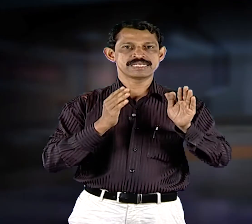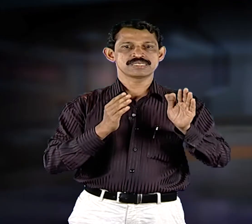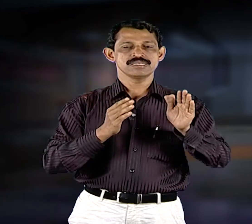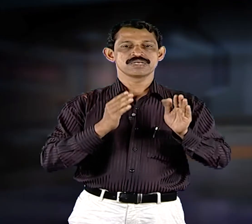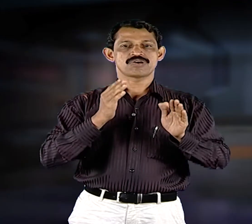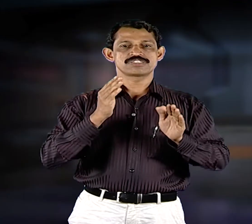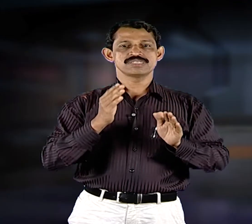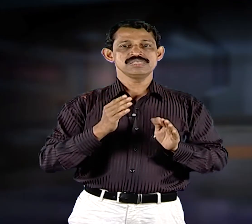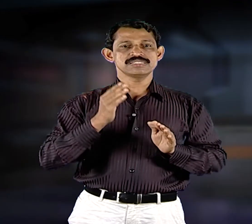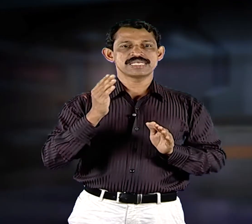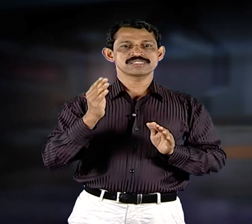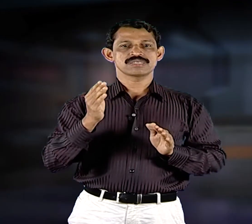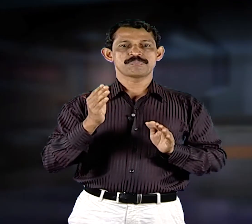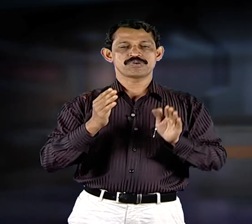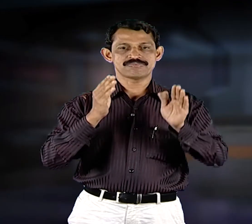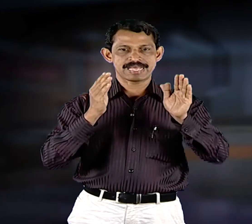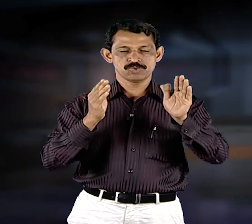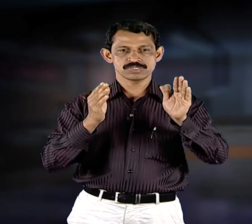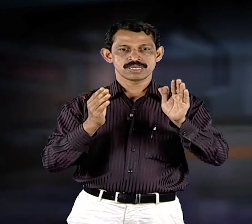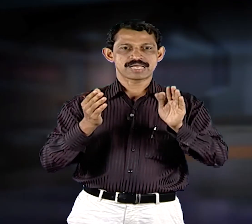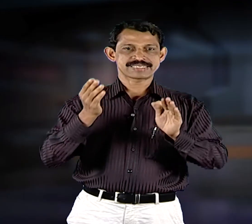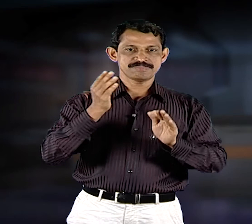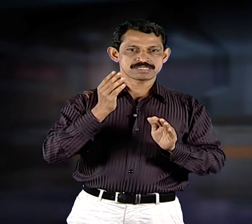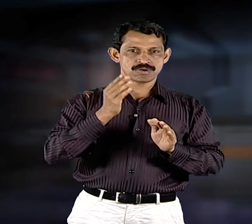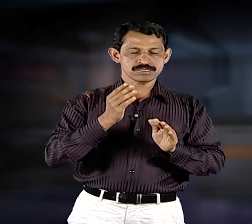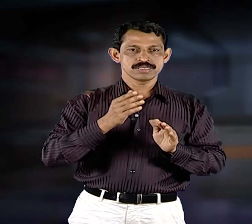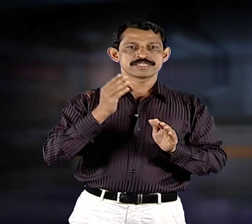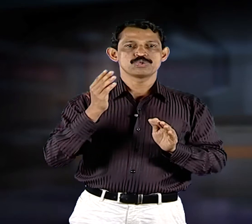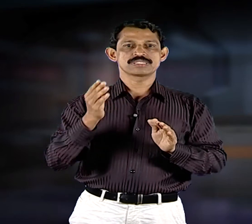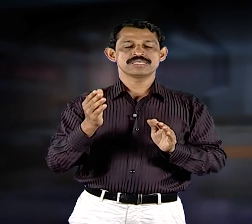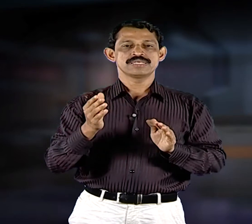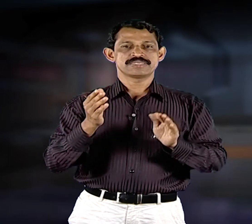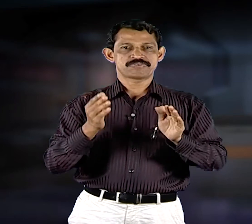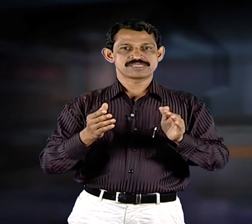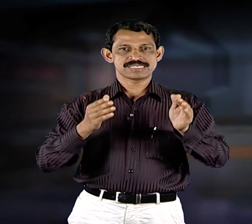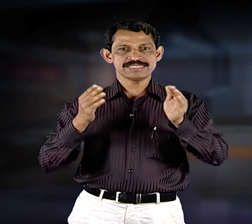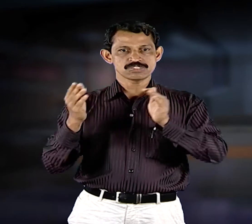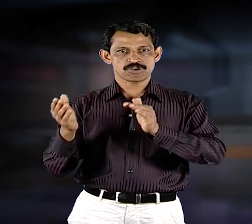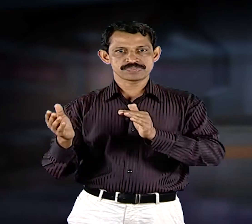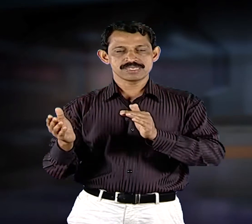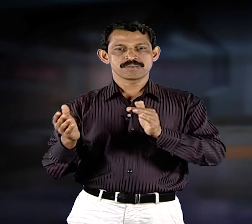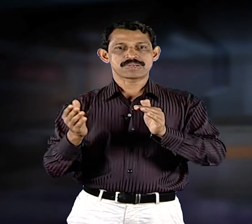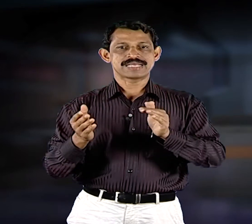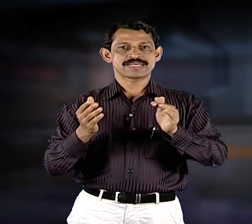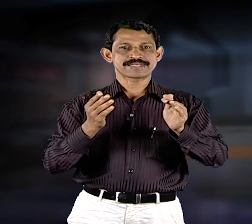teacher consciously thinks upon the values that can be taught during the different stages of the planned